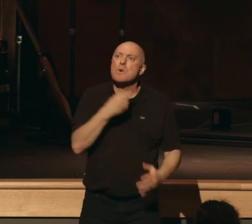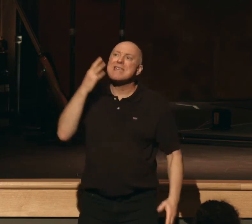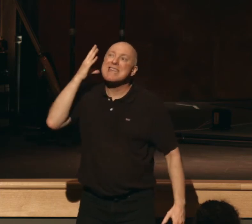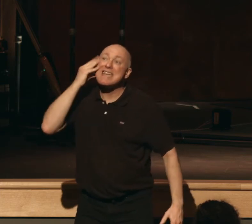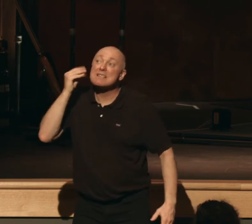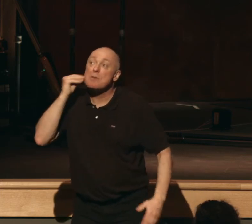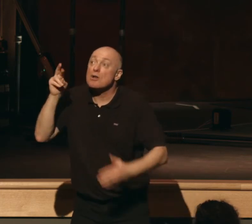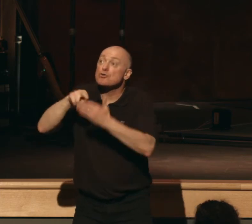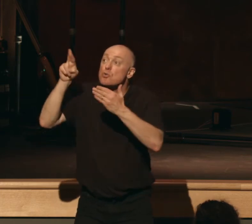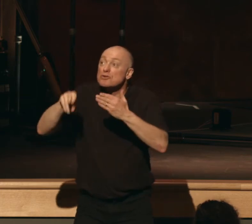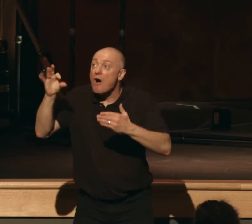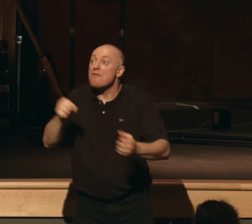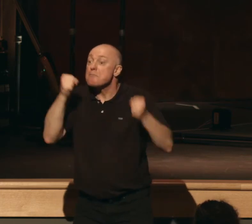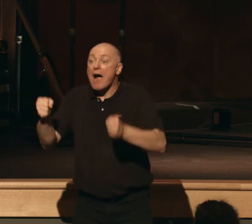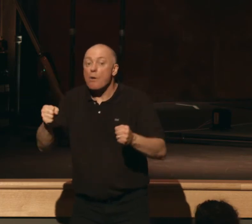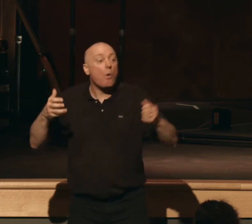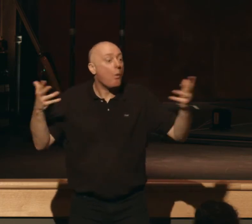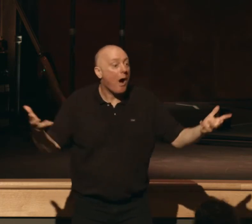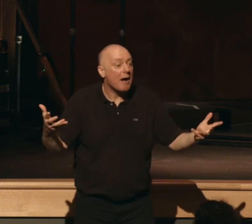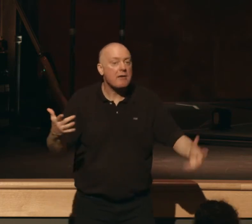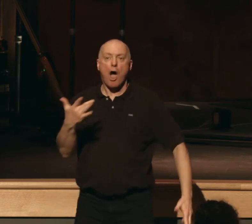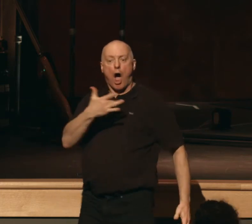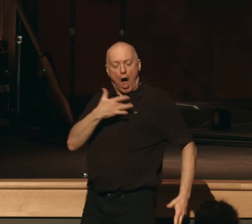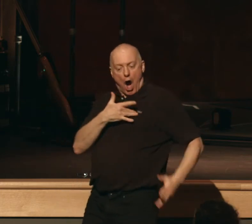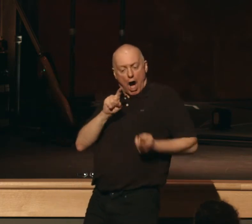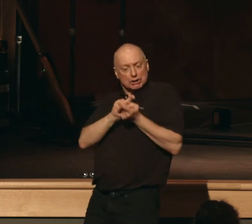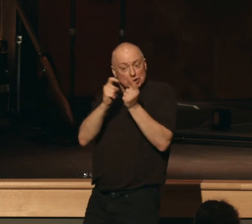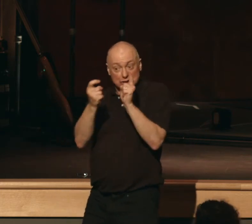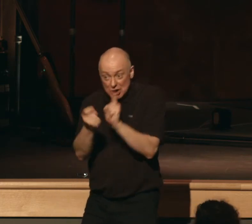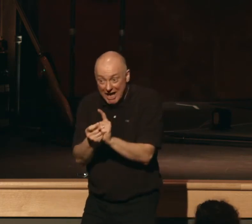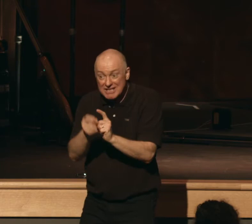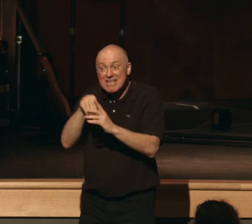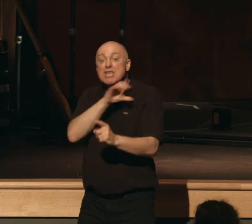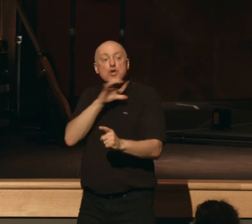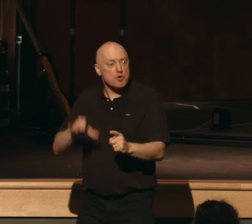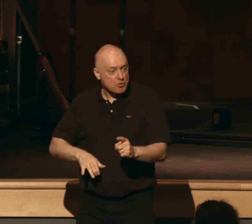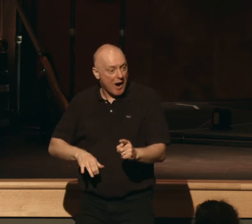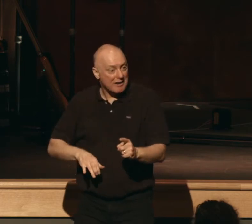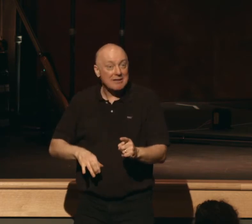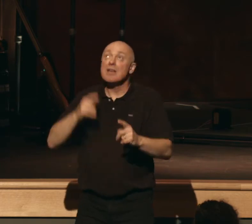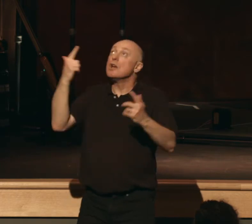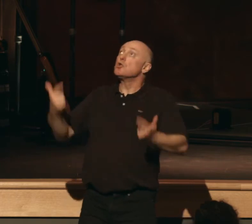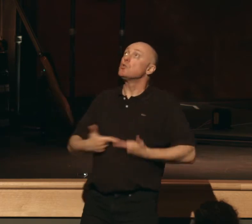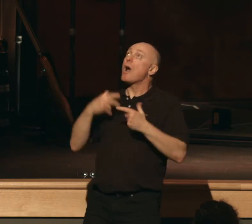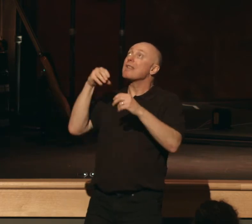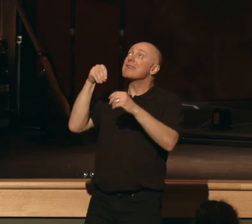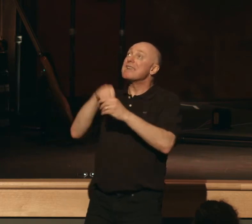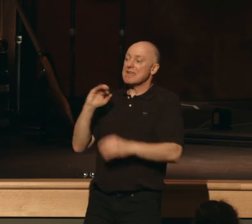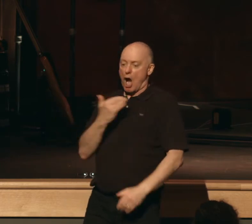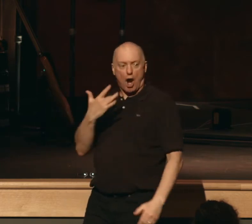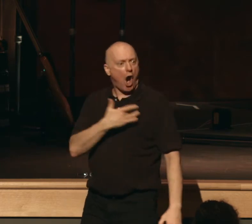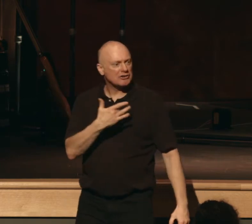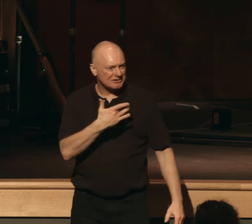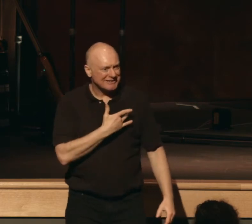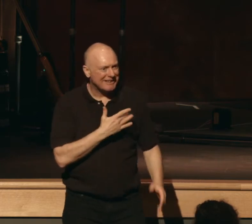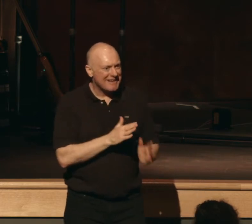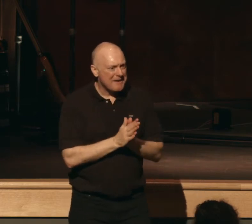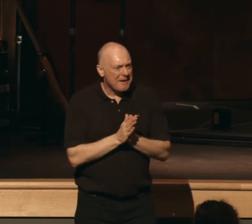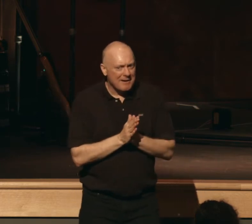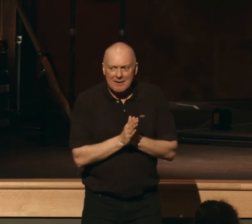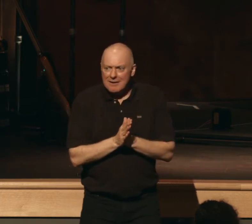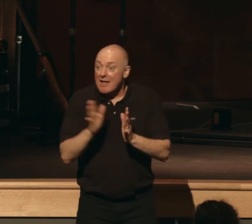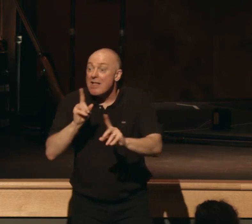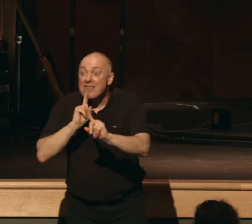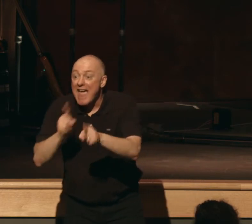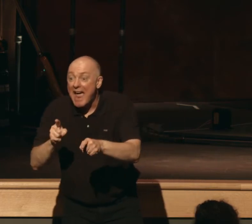experience the result of power, which is heart change and Christ's dwelling in our hearts. And so